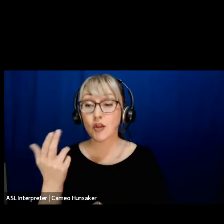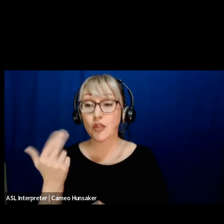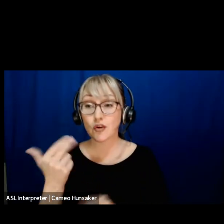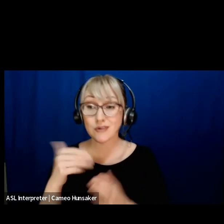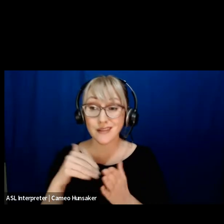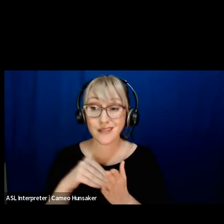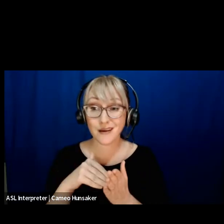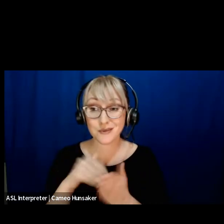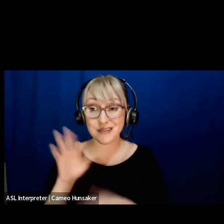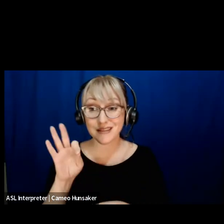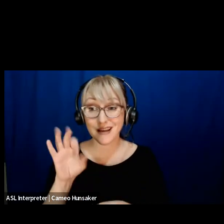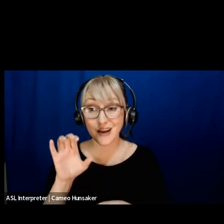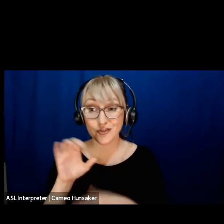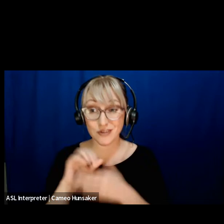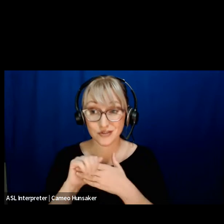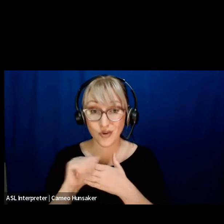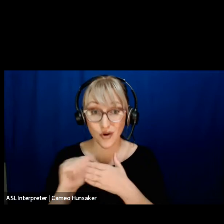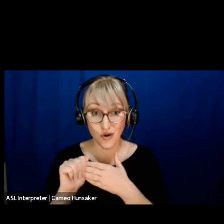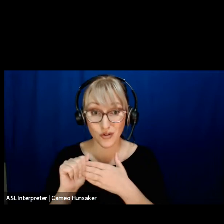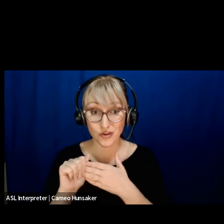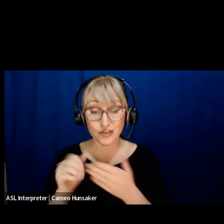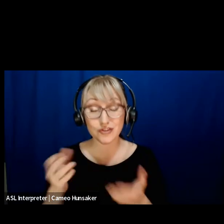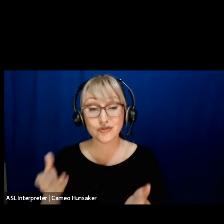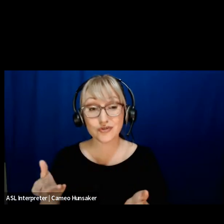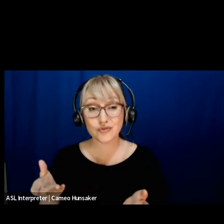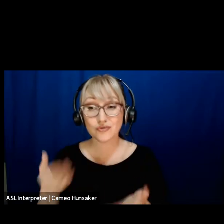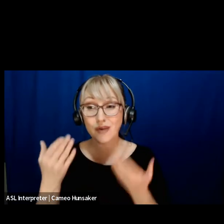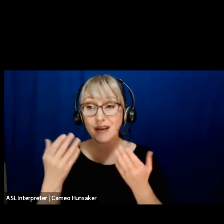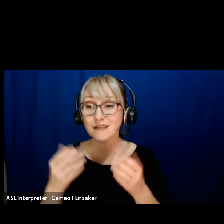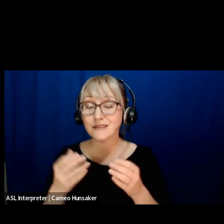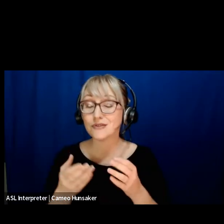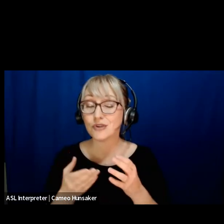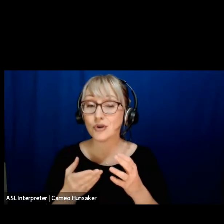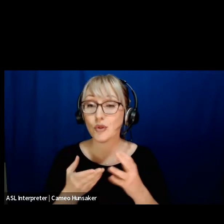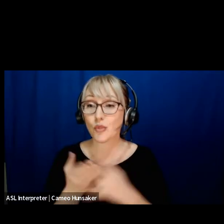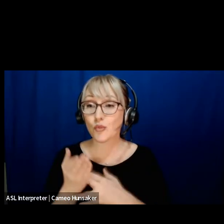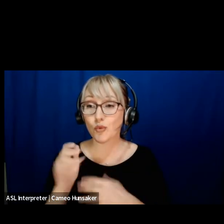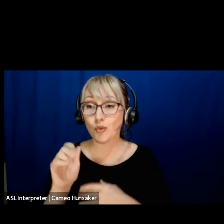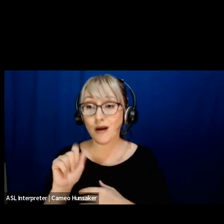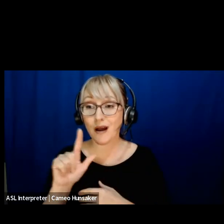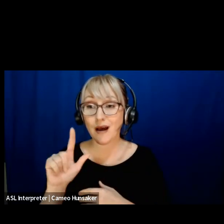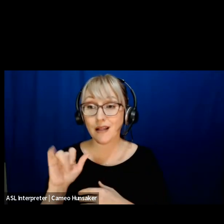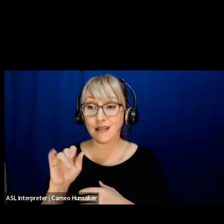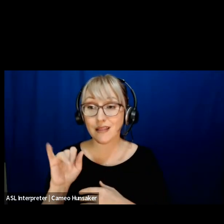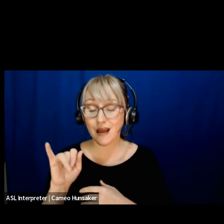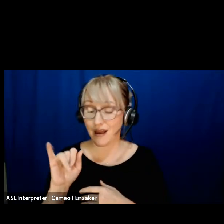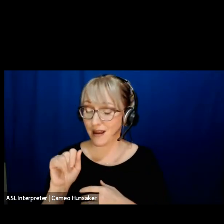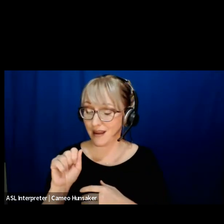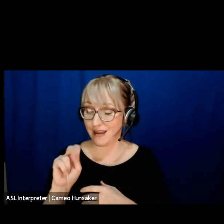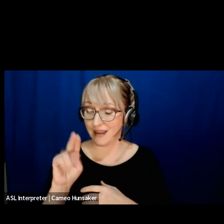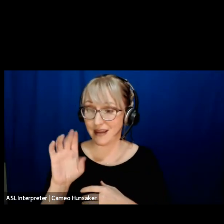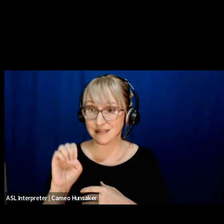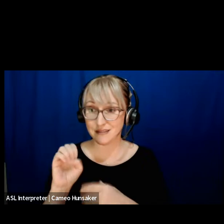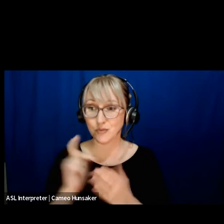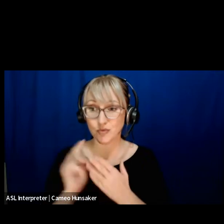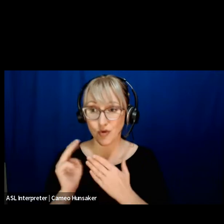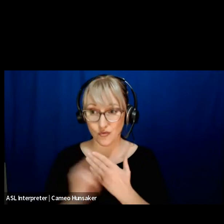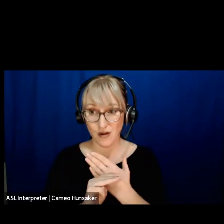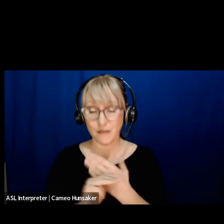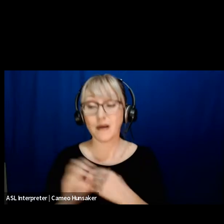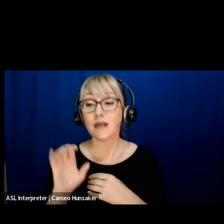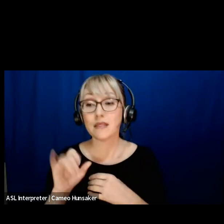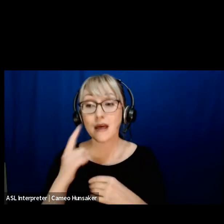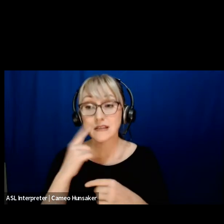$13,900 was raised through the Alliance program. And that is for those